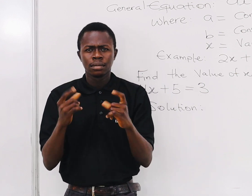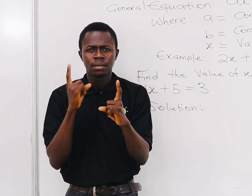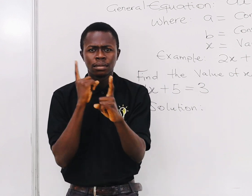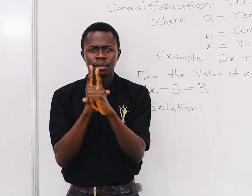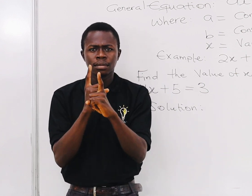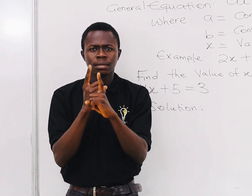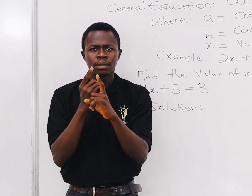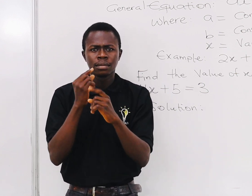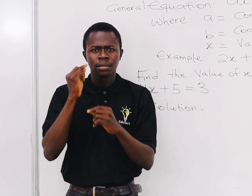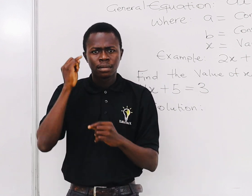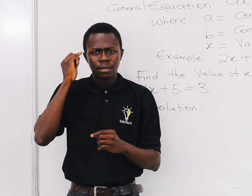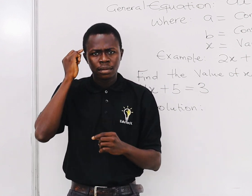Now, just imagine